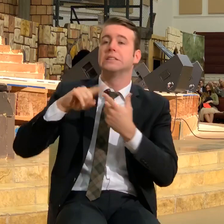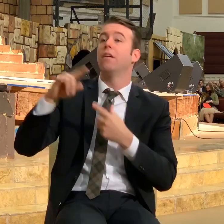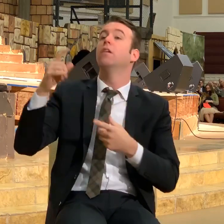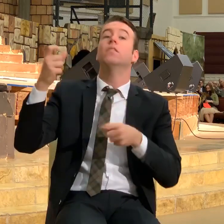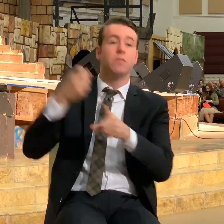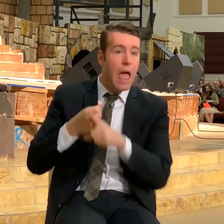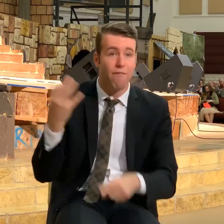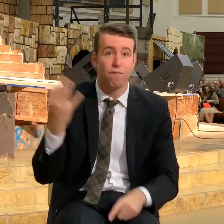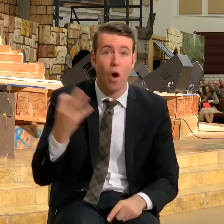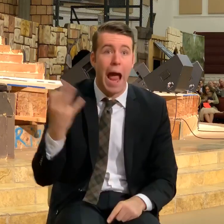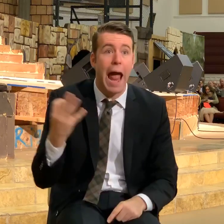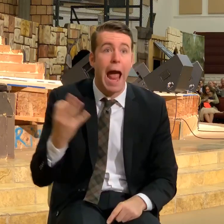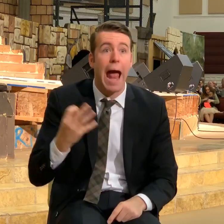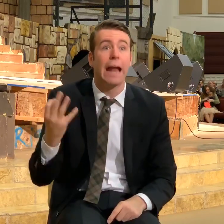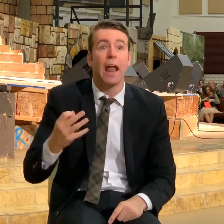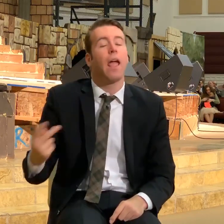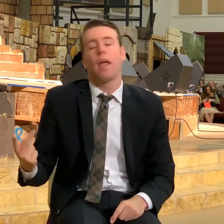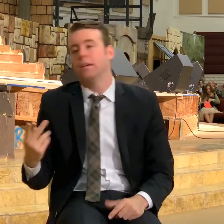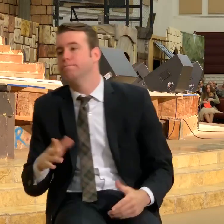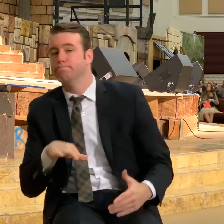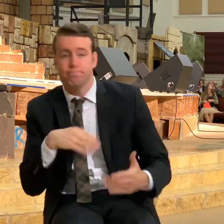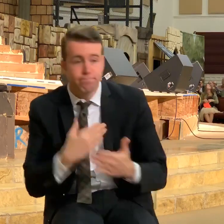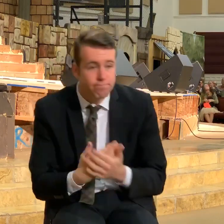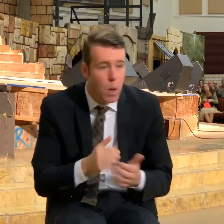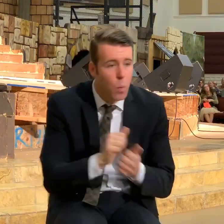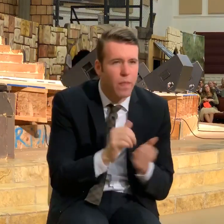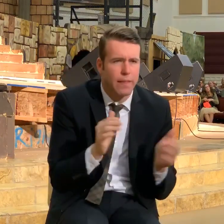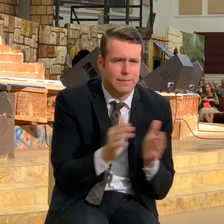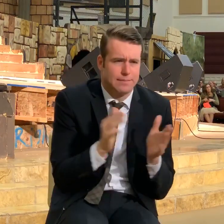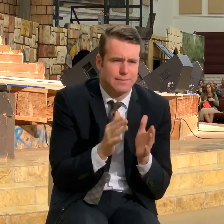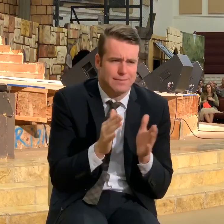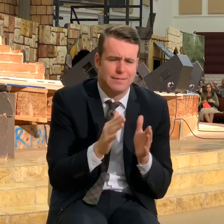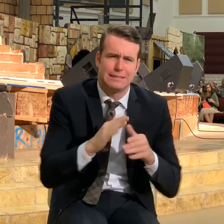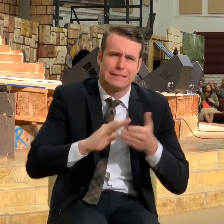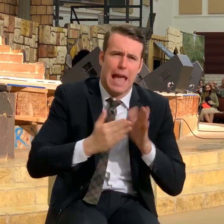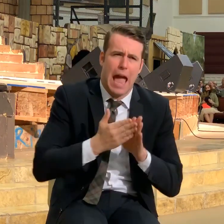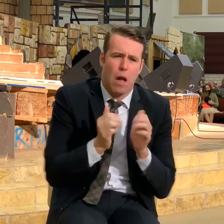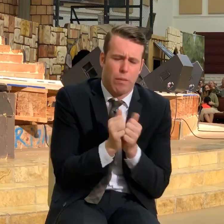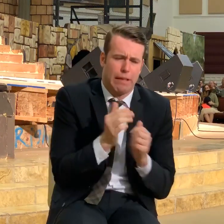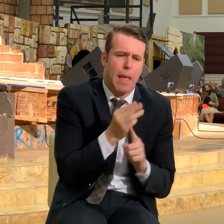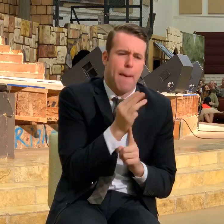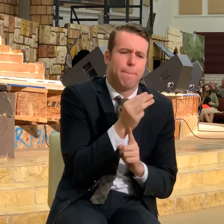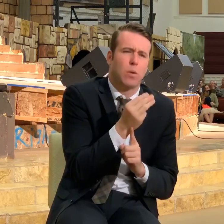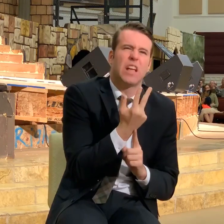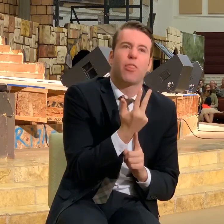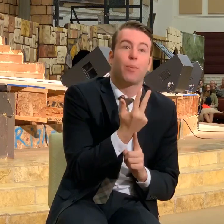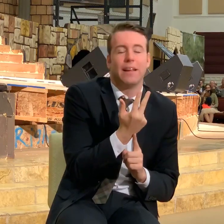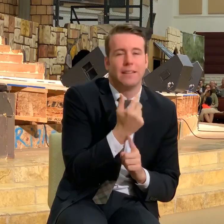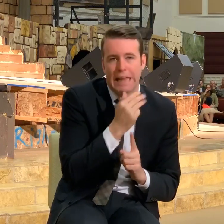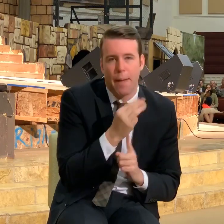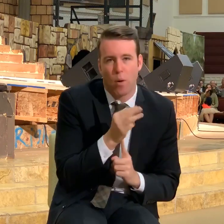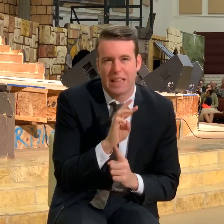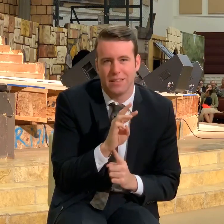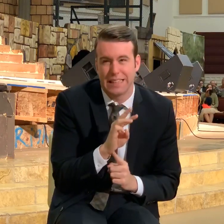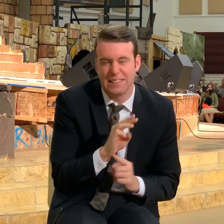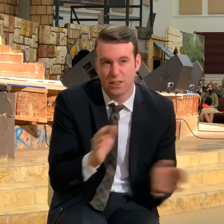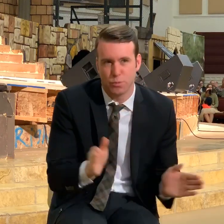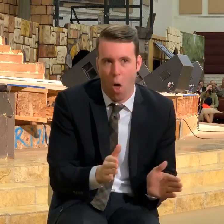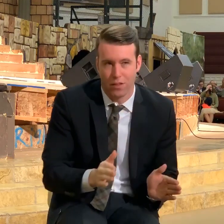Friday. And we got to church, got checked in. It was a little dumpy town with a little bitty Motel 3. It didn't even qualify for a 6.